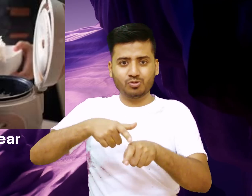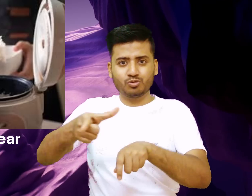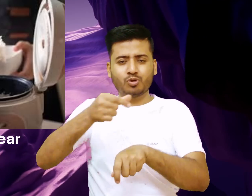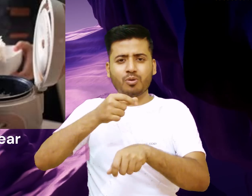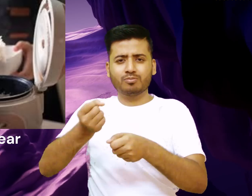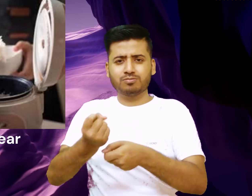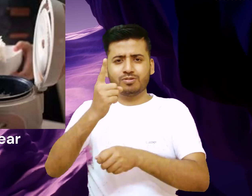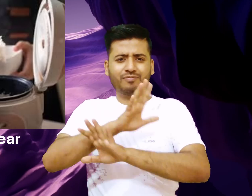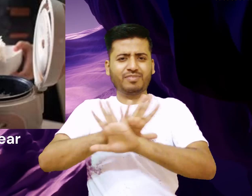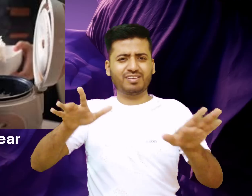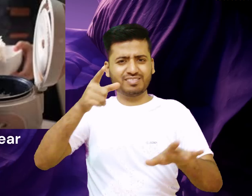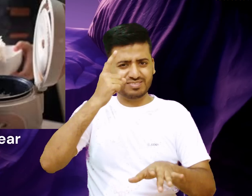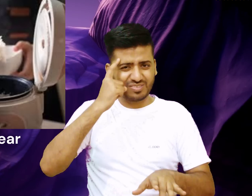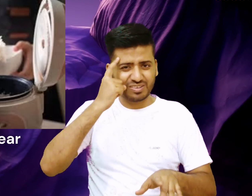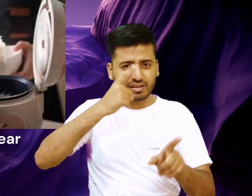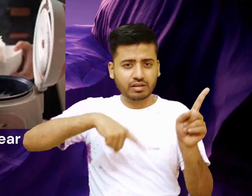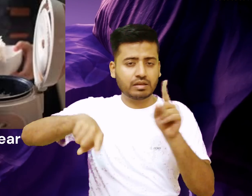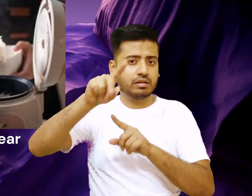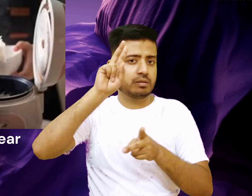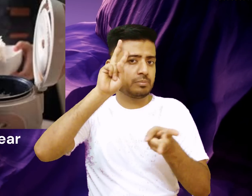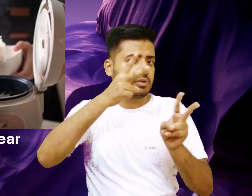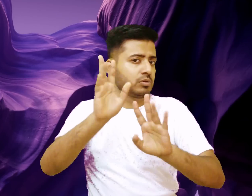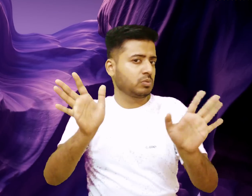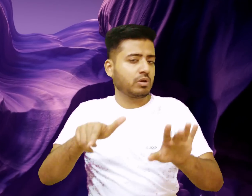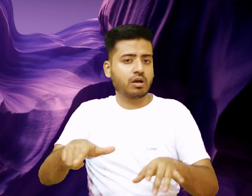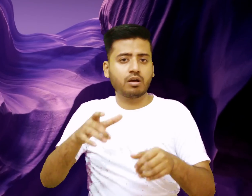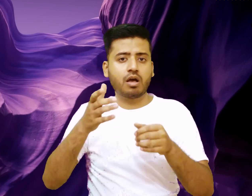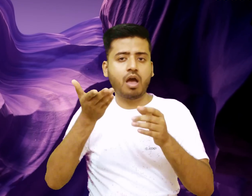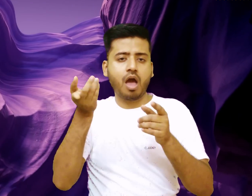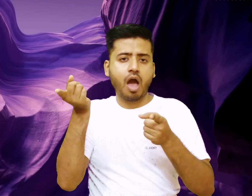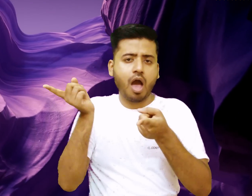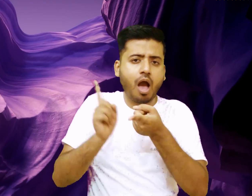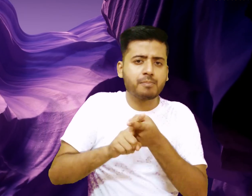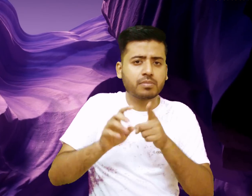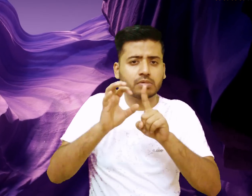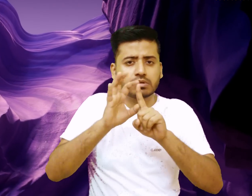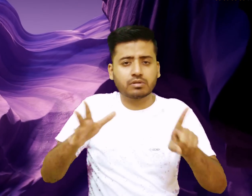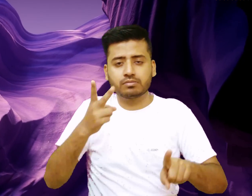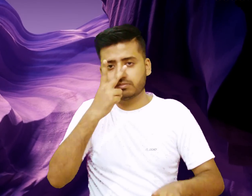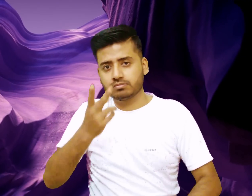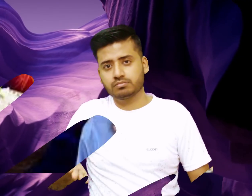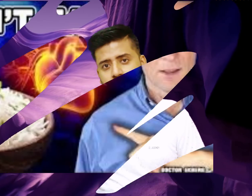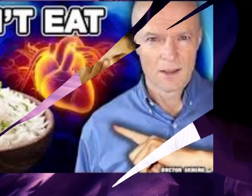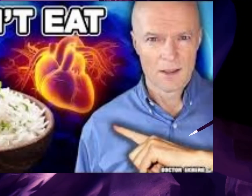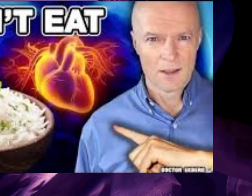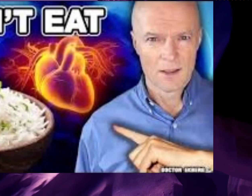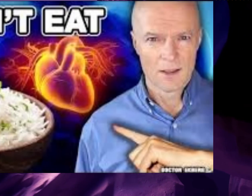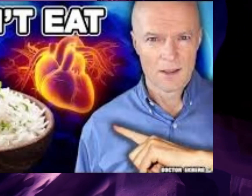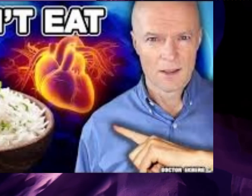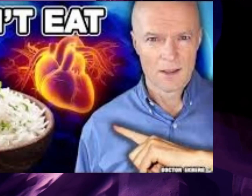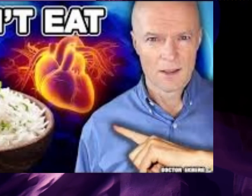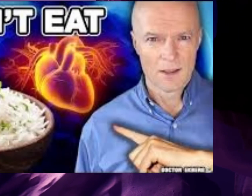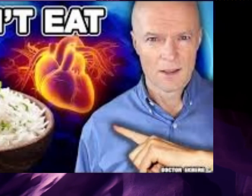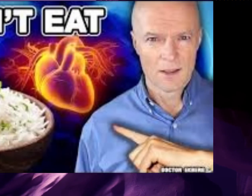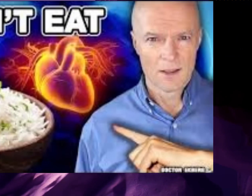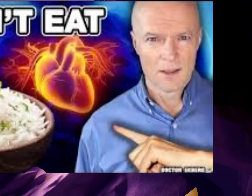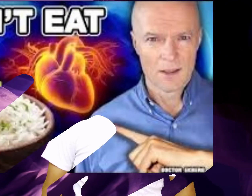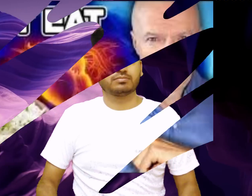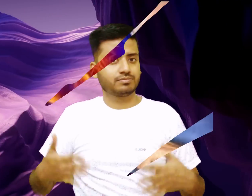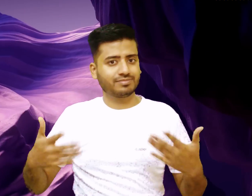of 165 degrees Fahrenheit 74 degrees Celsius to kill any bacteria that may have developed during